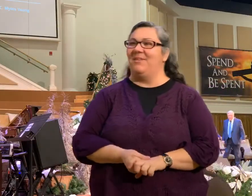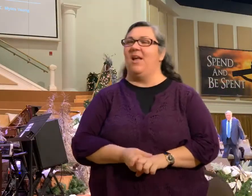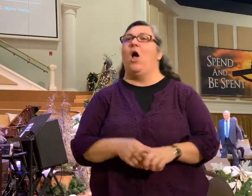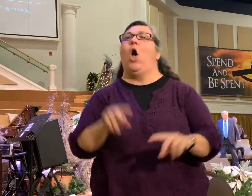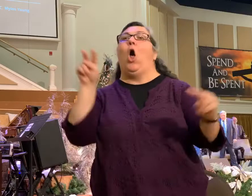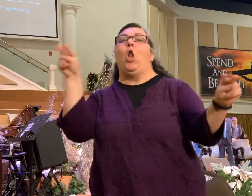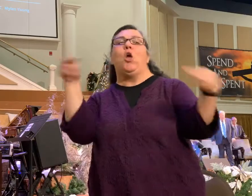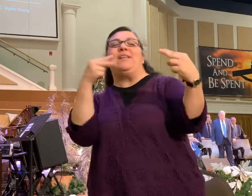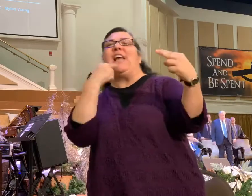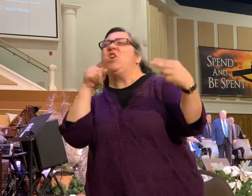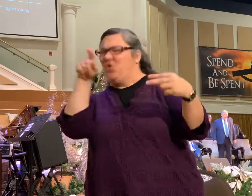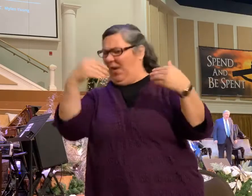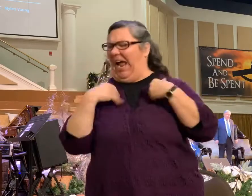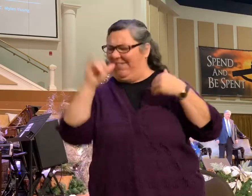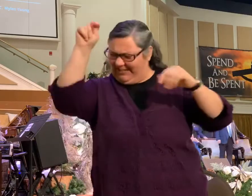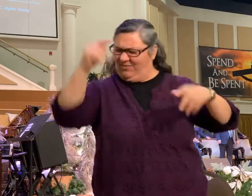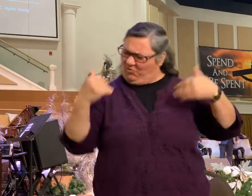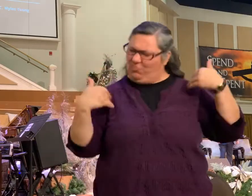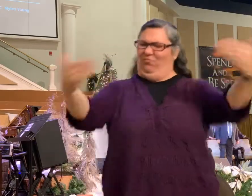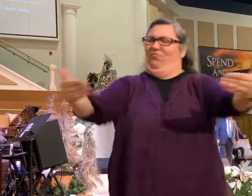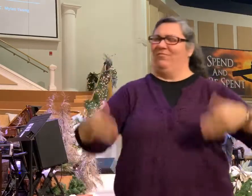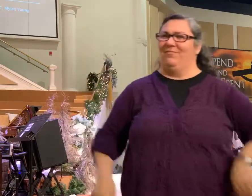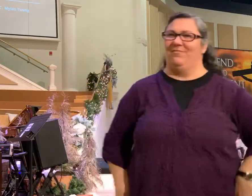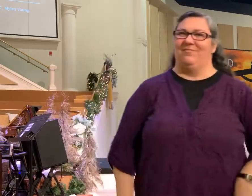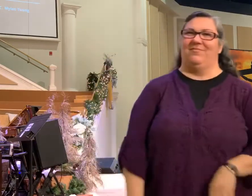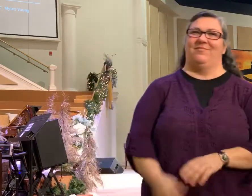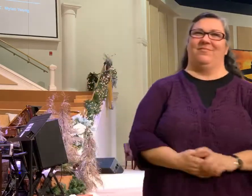Look, you never say, we got this.